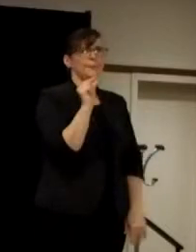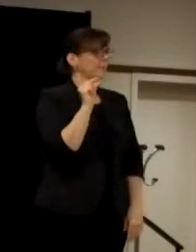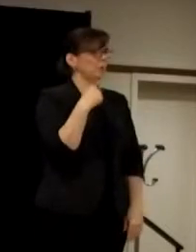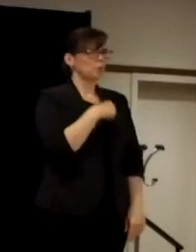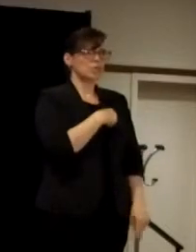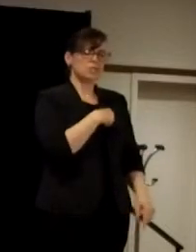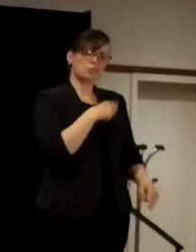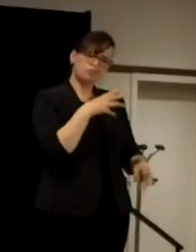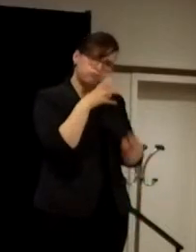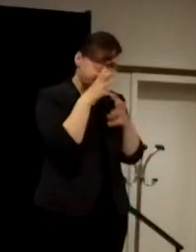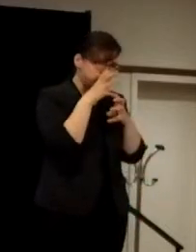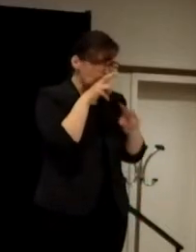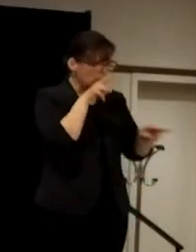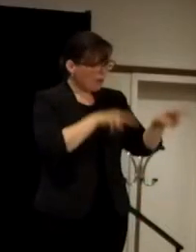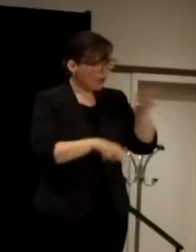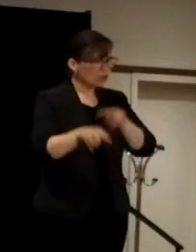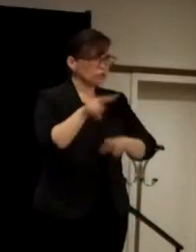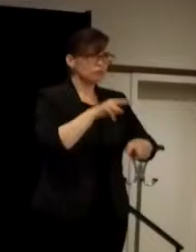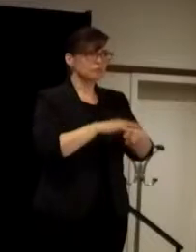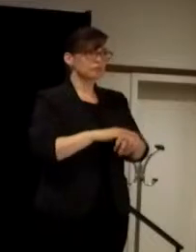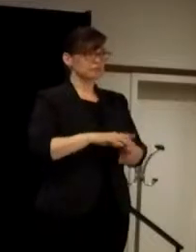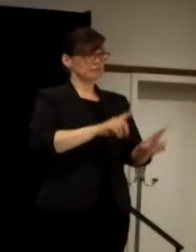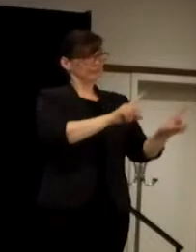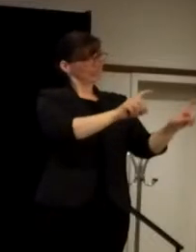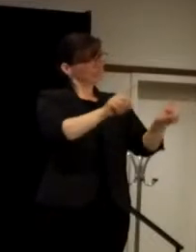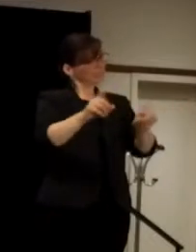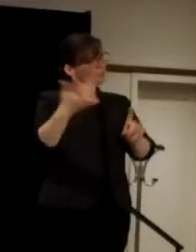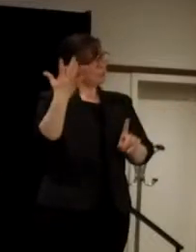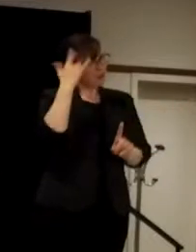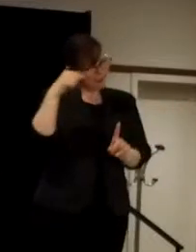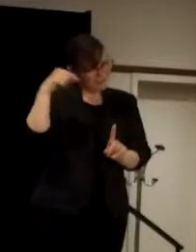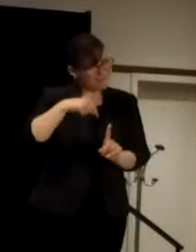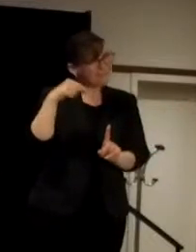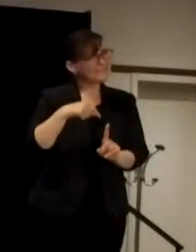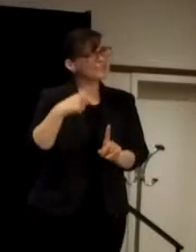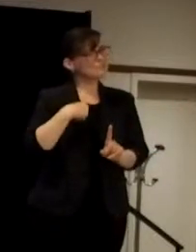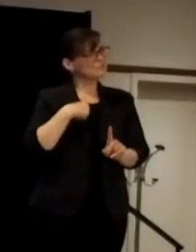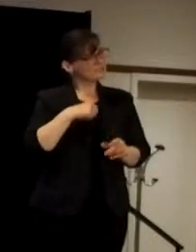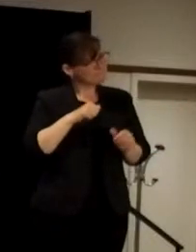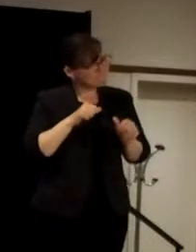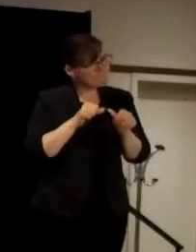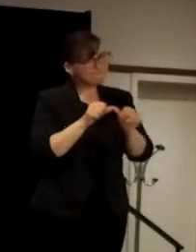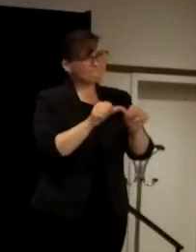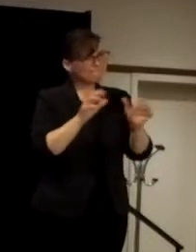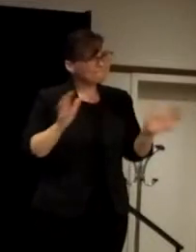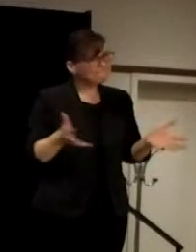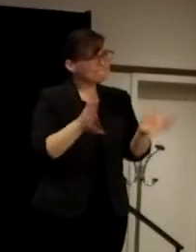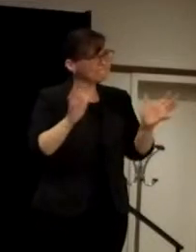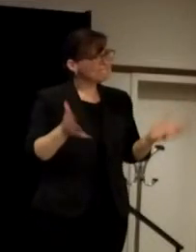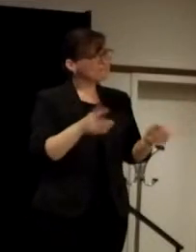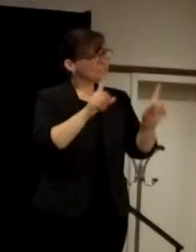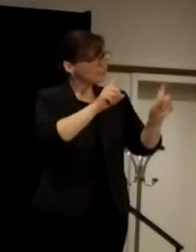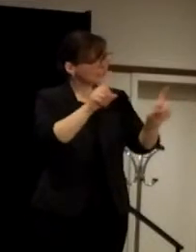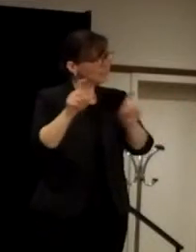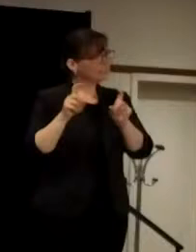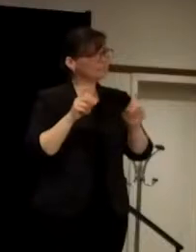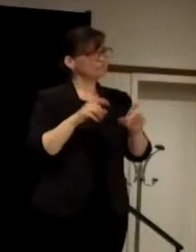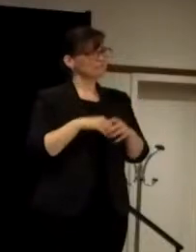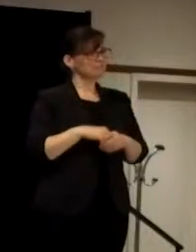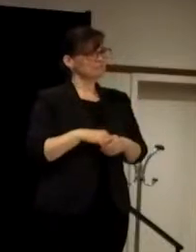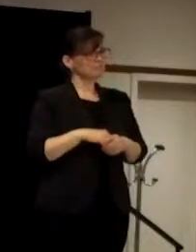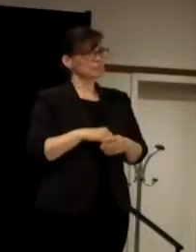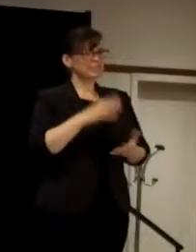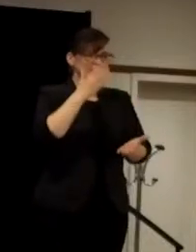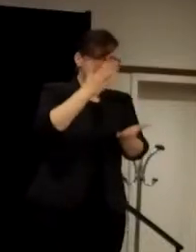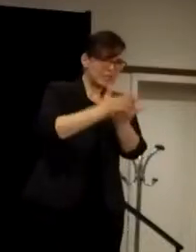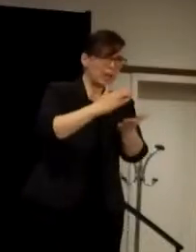that we have testing there, and we're finding this virus, and before it becomes a real problem. And